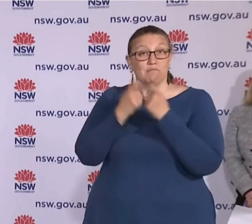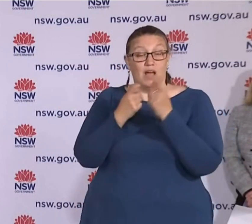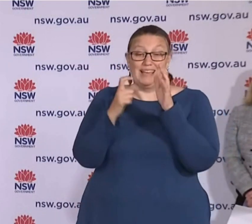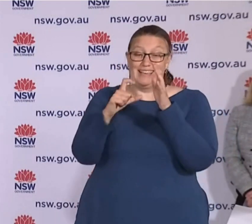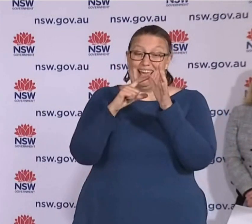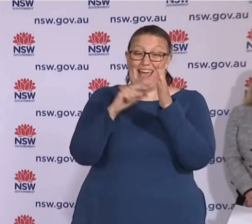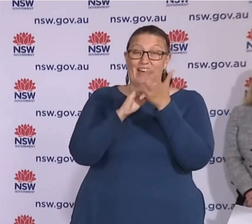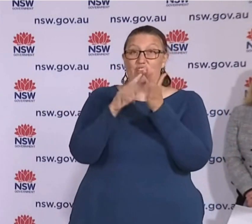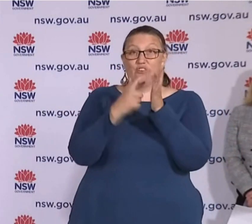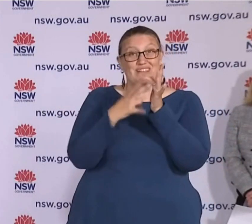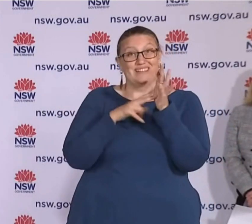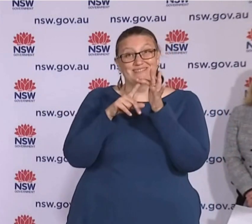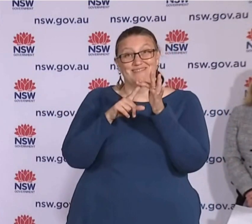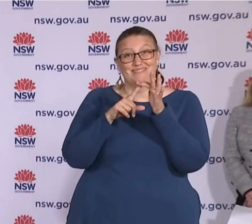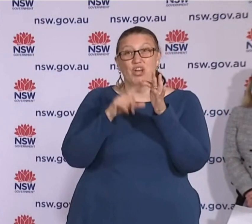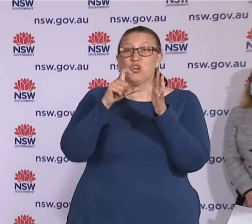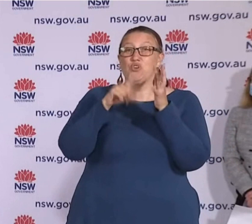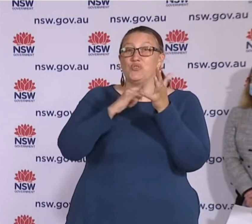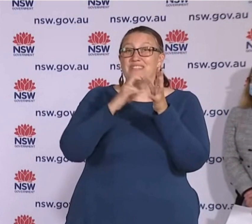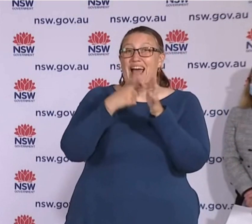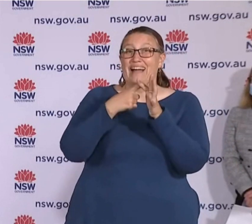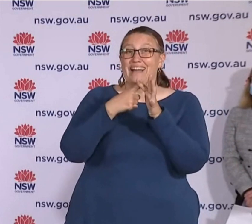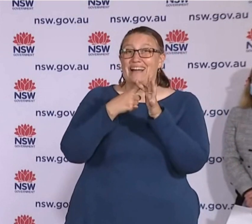Oh, she's done that lots of times before. It's okay.